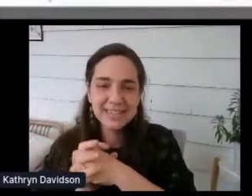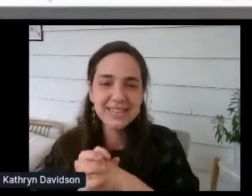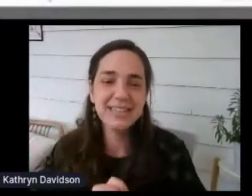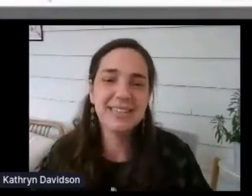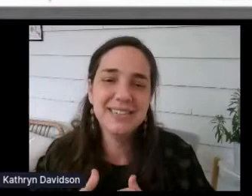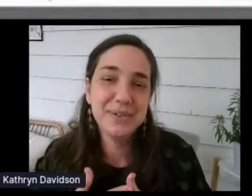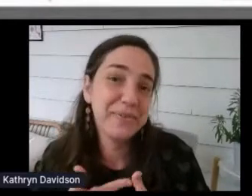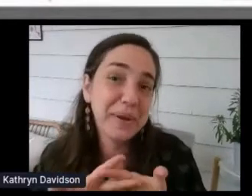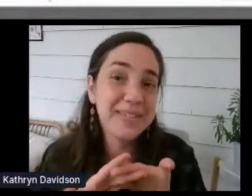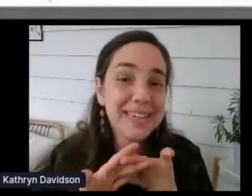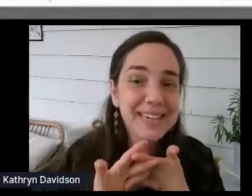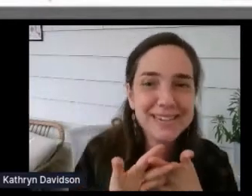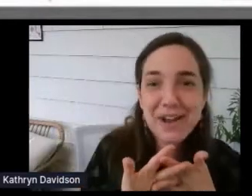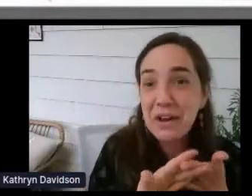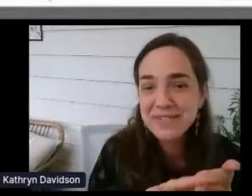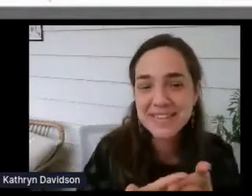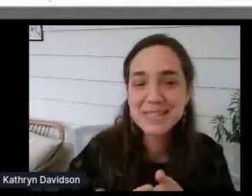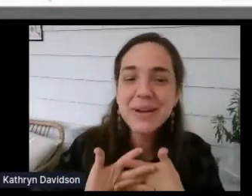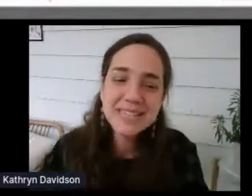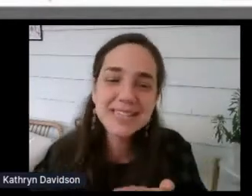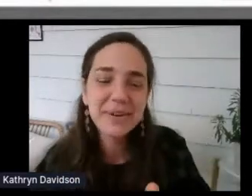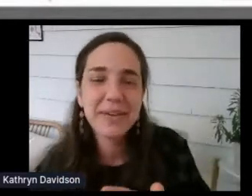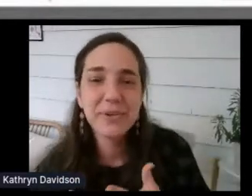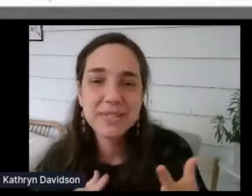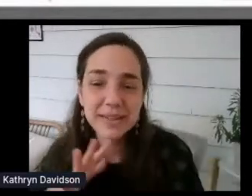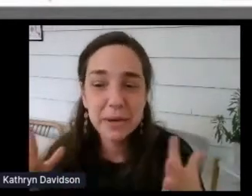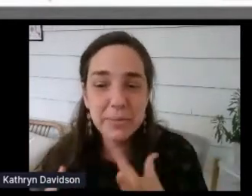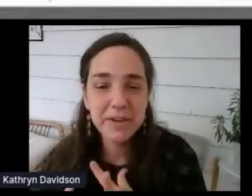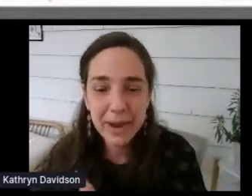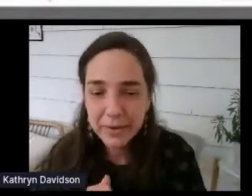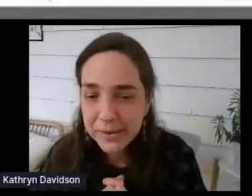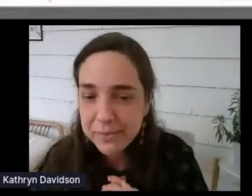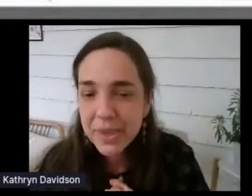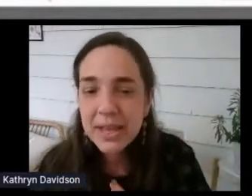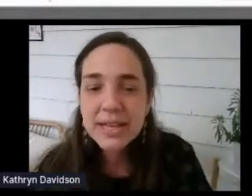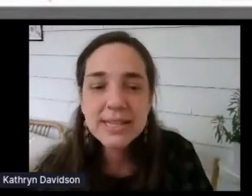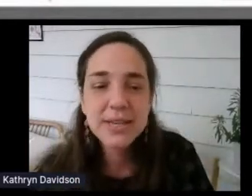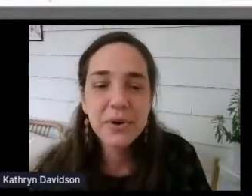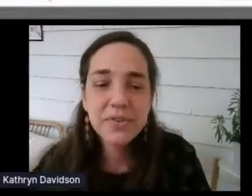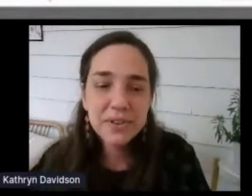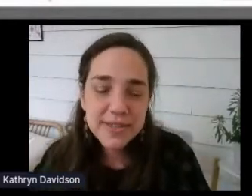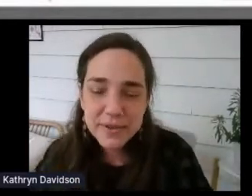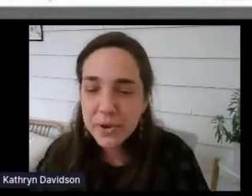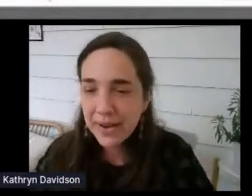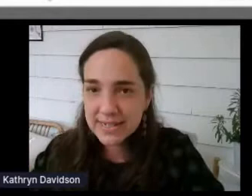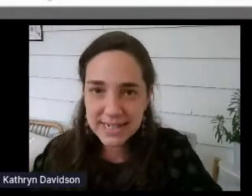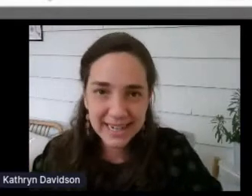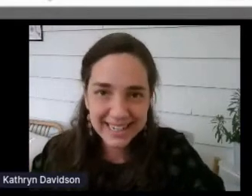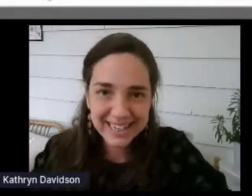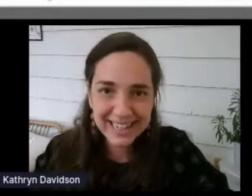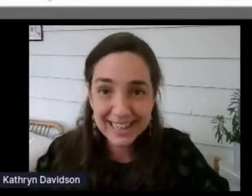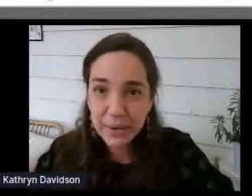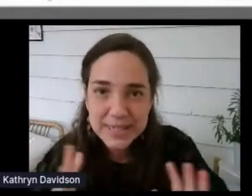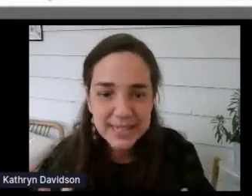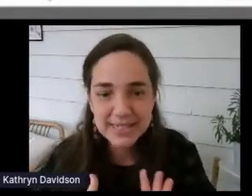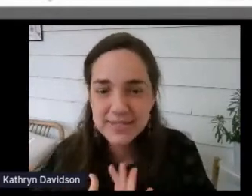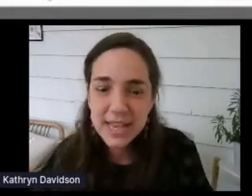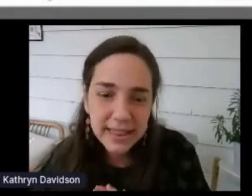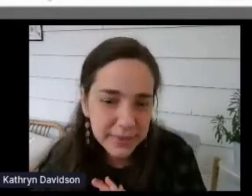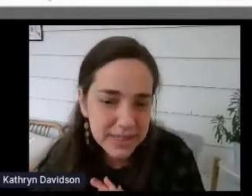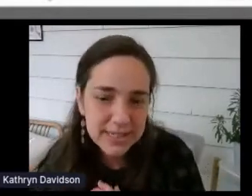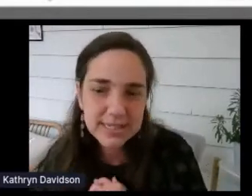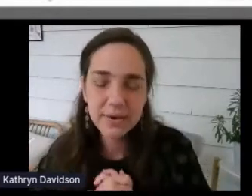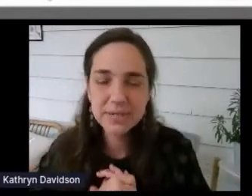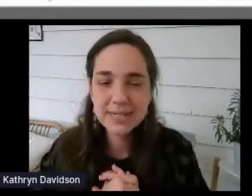into the sort of linguistic cognitive science questions, I want to give you just a little bit of background. So for those of you who haven't done any linguistics of